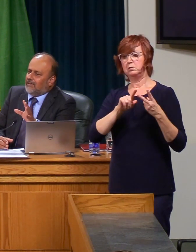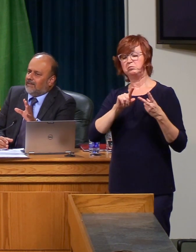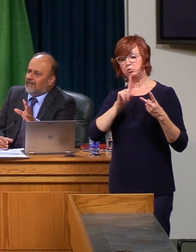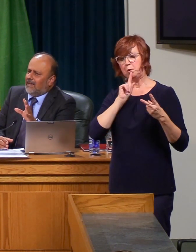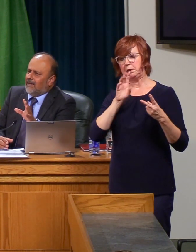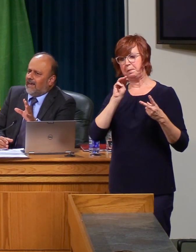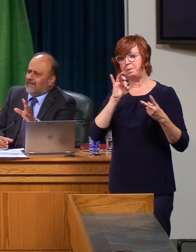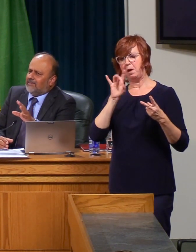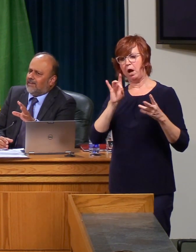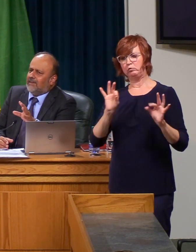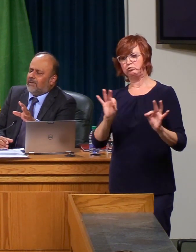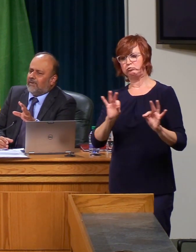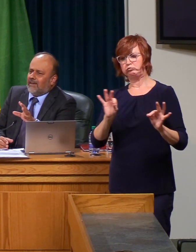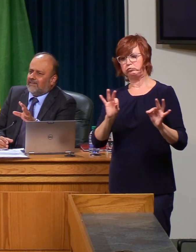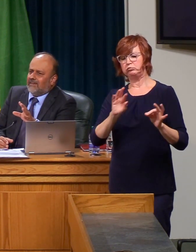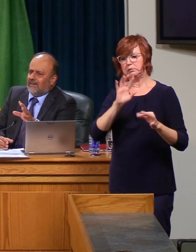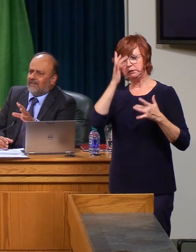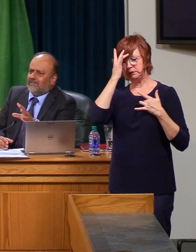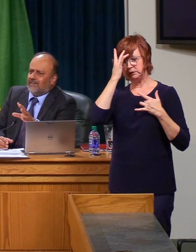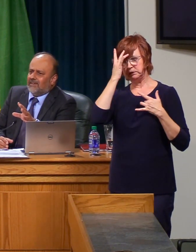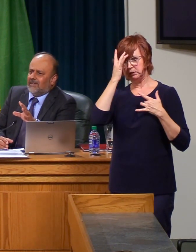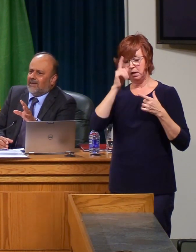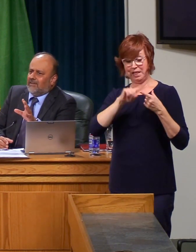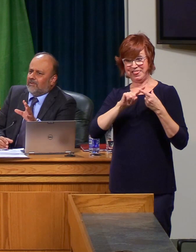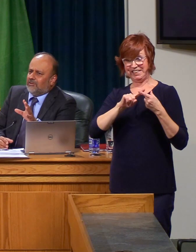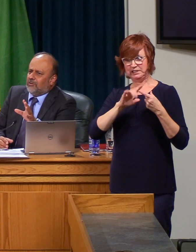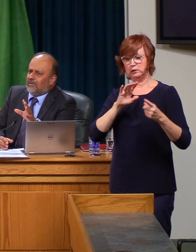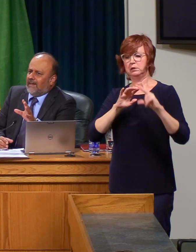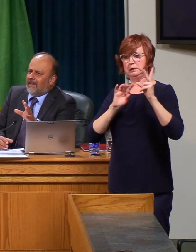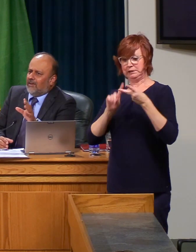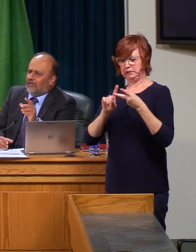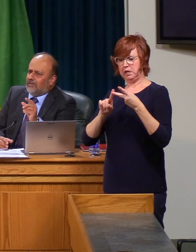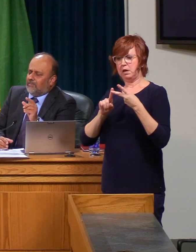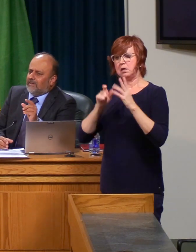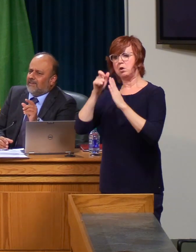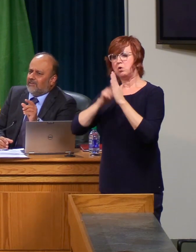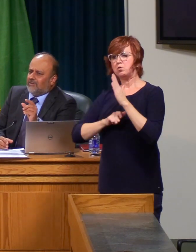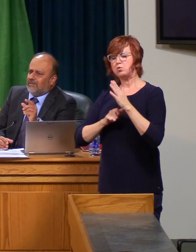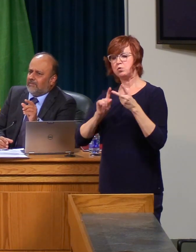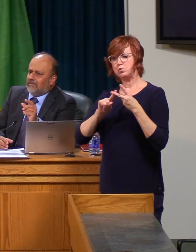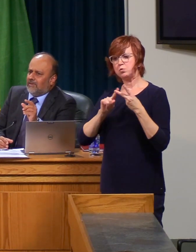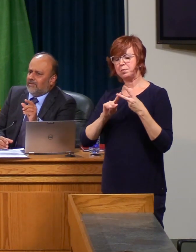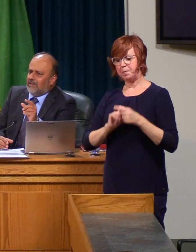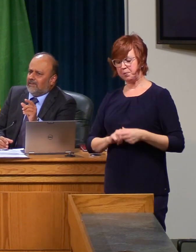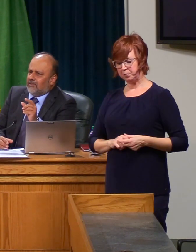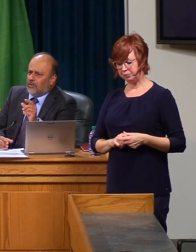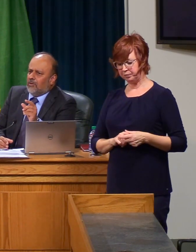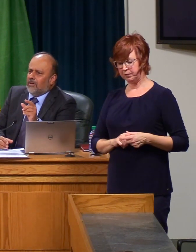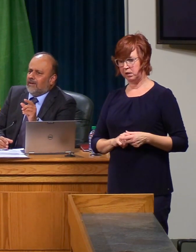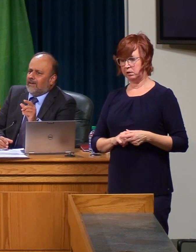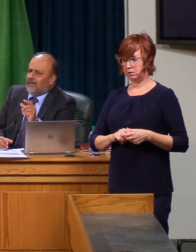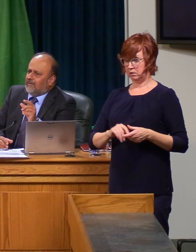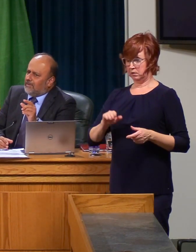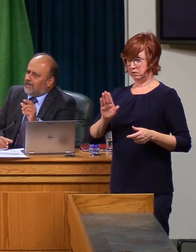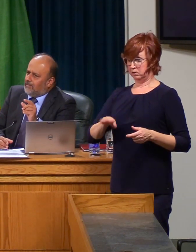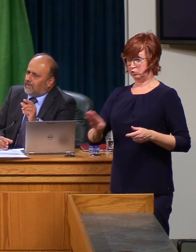So, and there's another publication in another journal which showed that although the percentage of children is